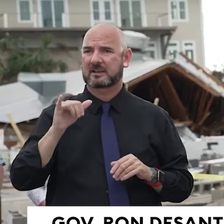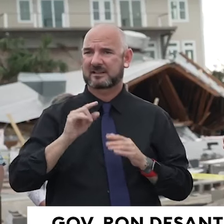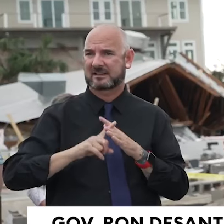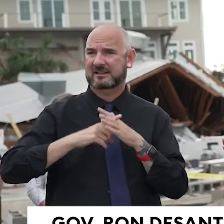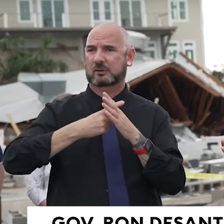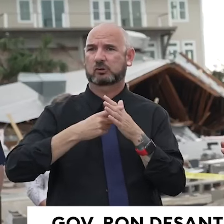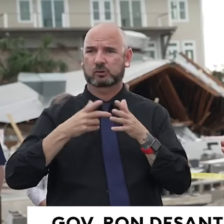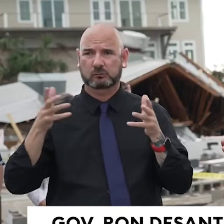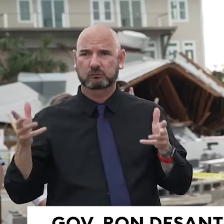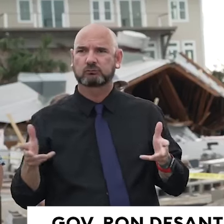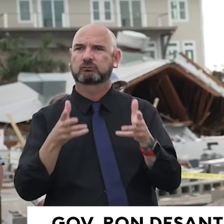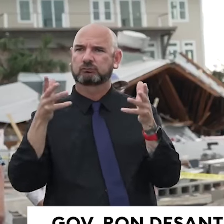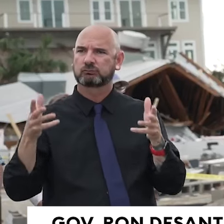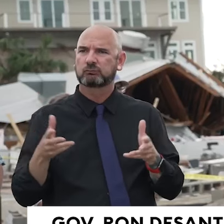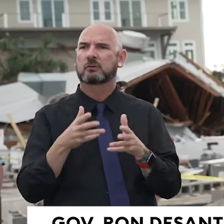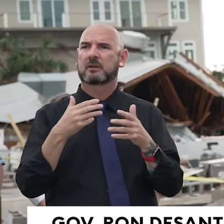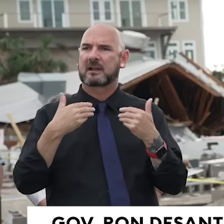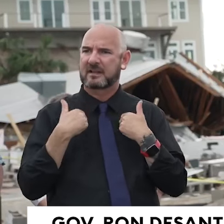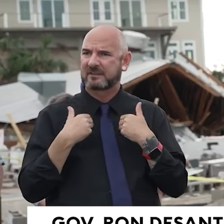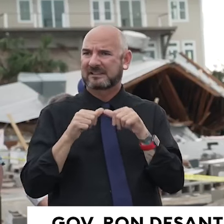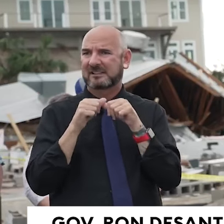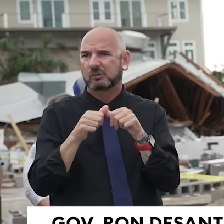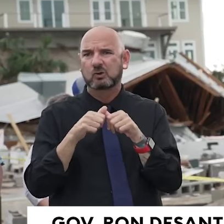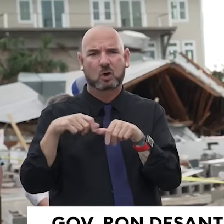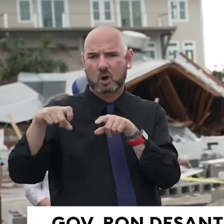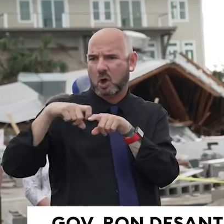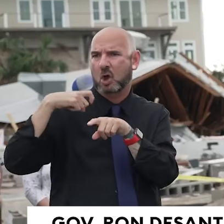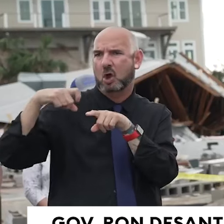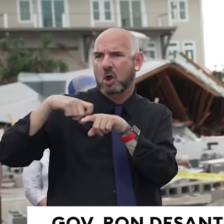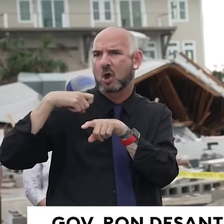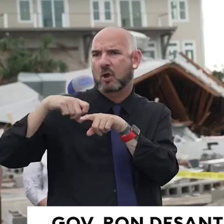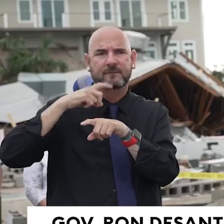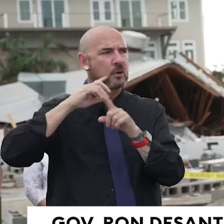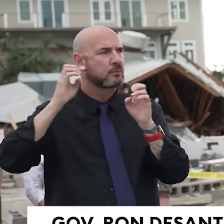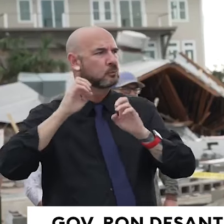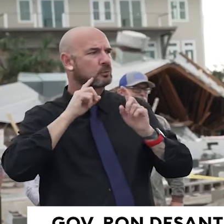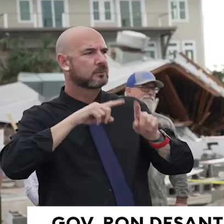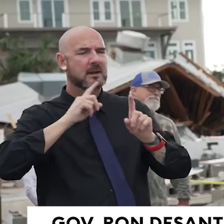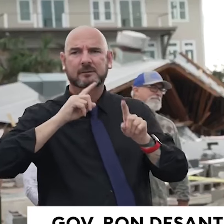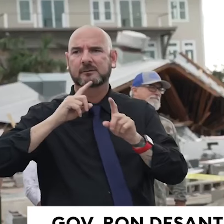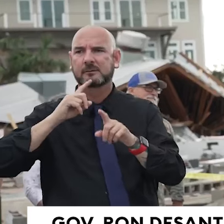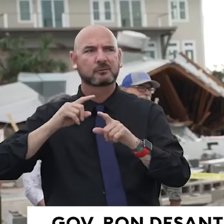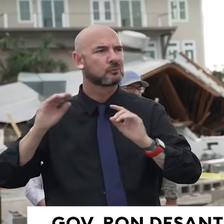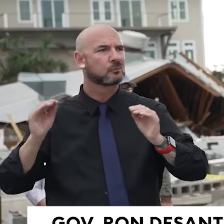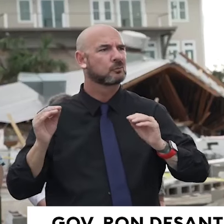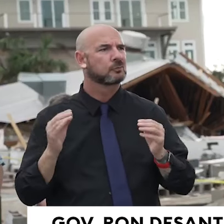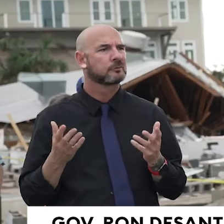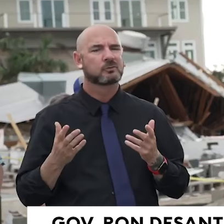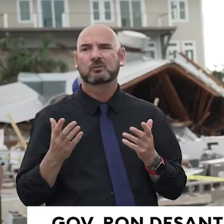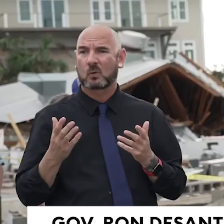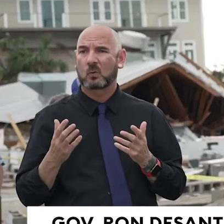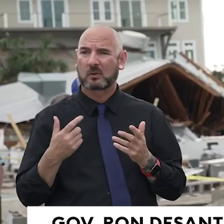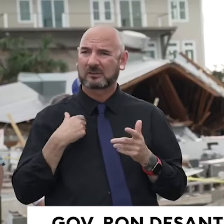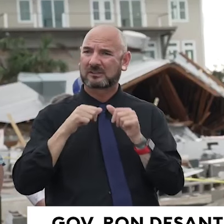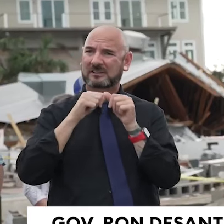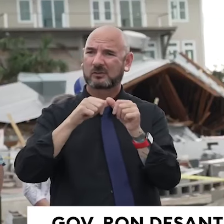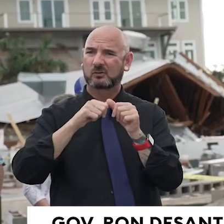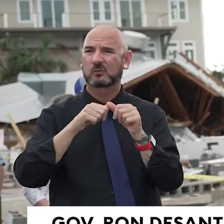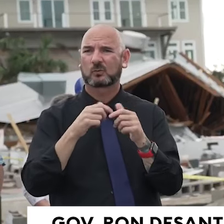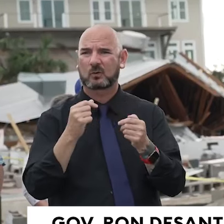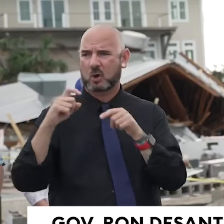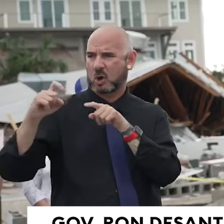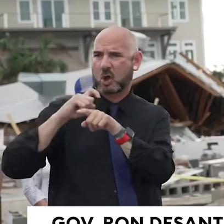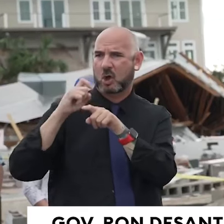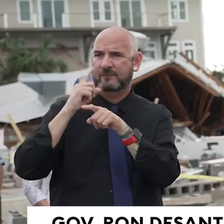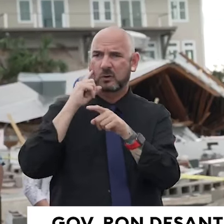not have continuing calls for emergency response. We did not have continuing calls for rescue. That had